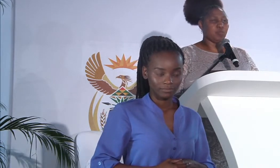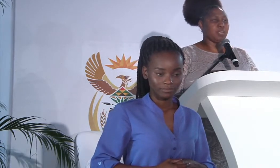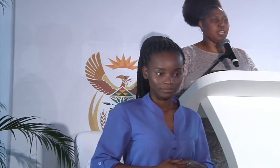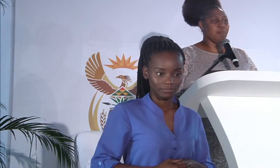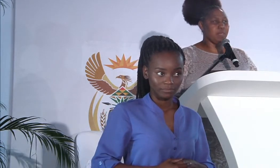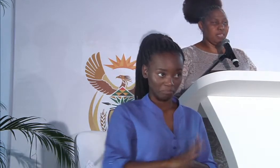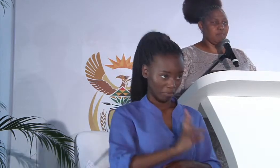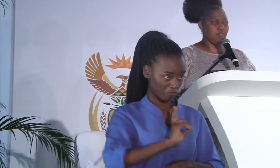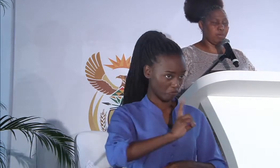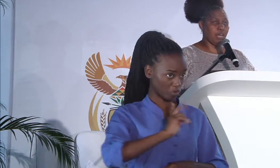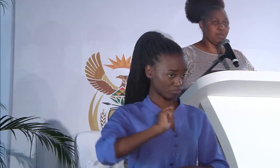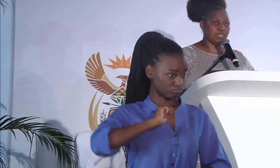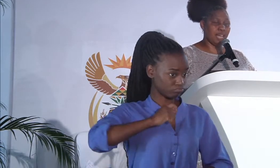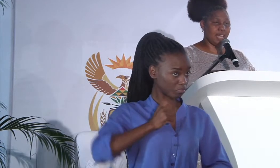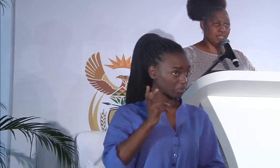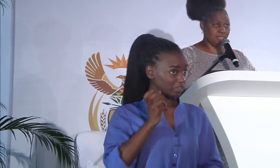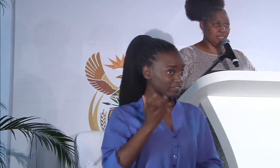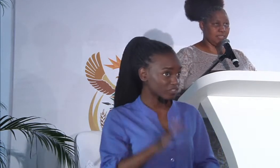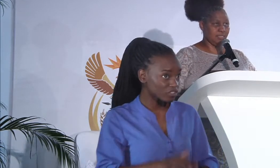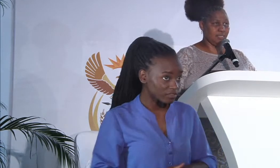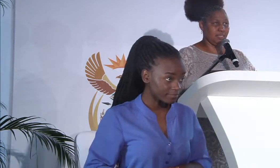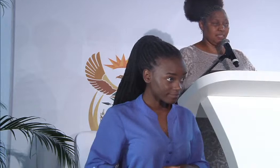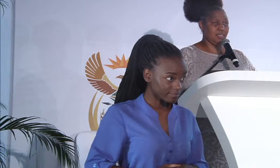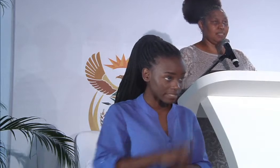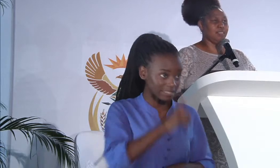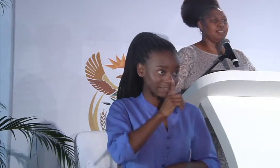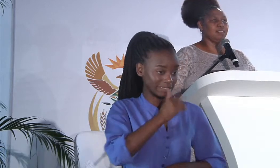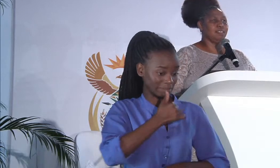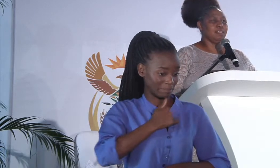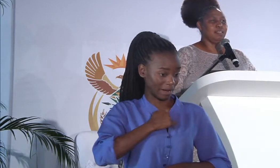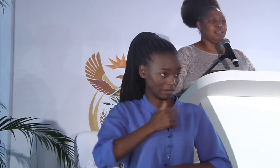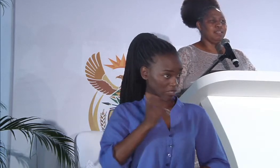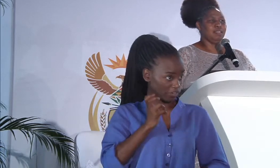you hear me even when I was silent?